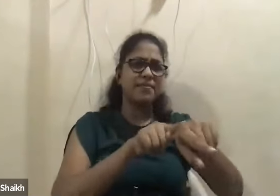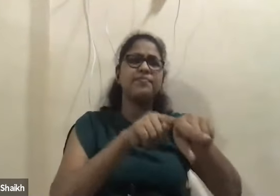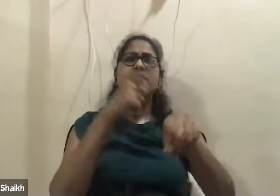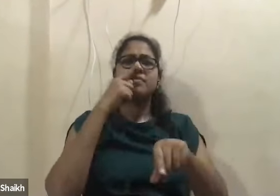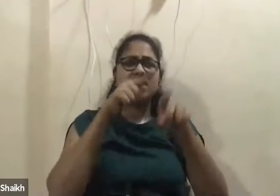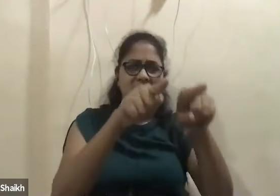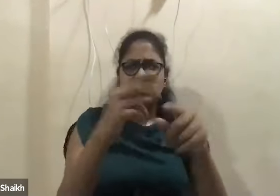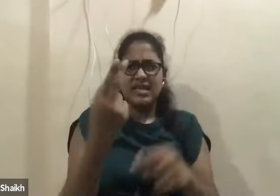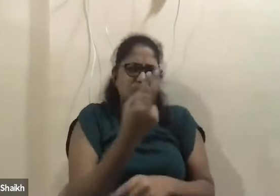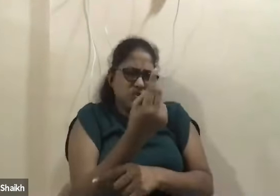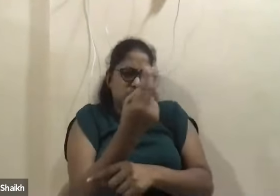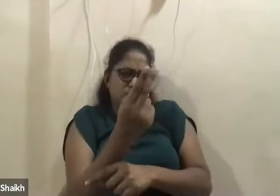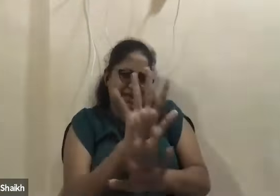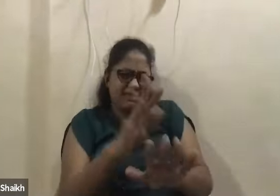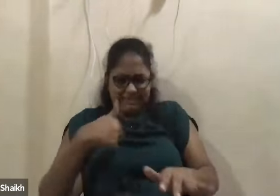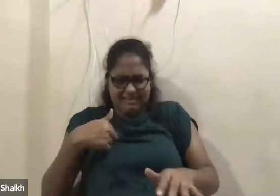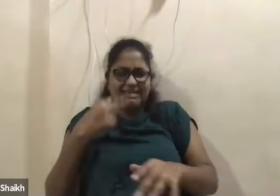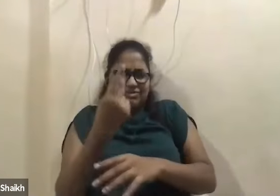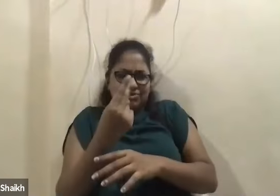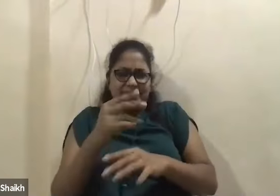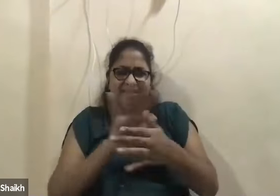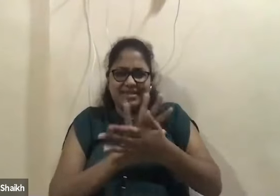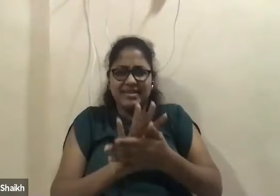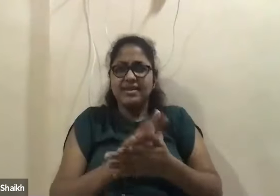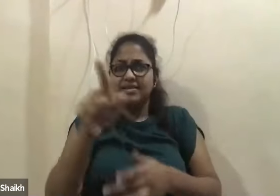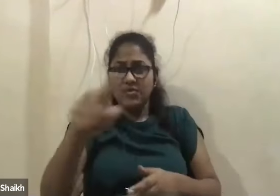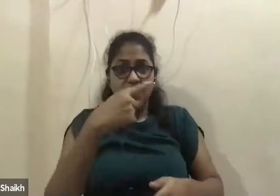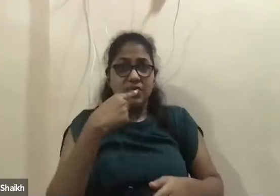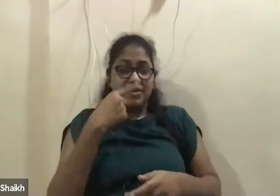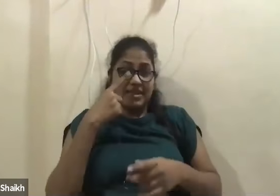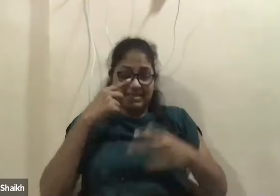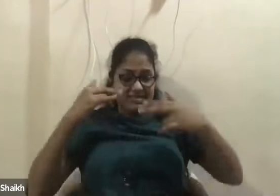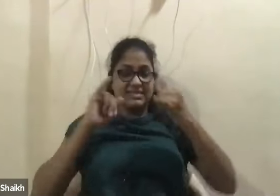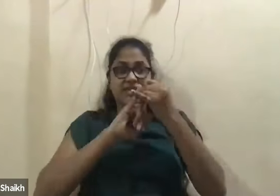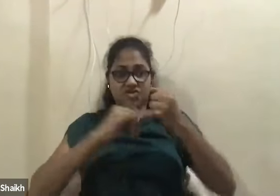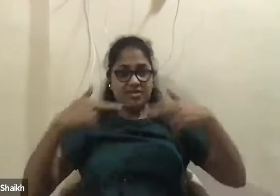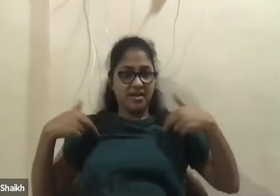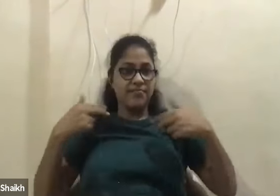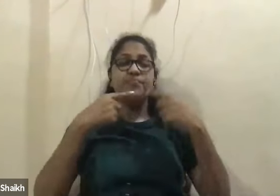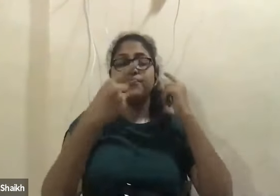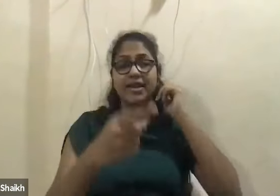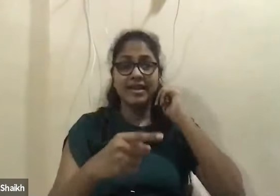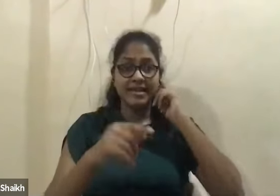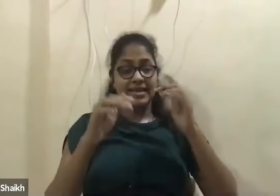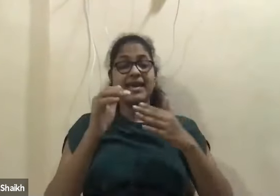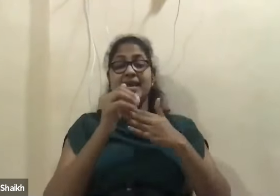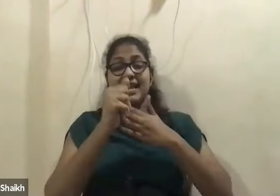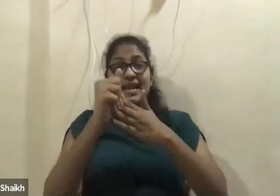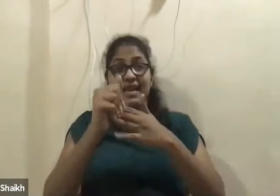minutes. Sorry. So for appointment of guardians, it's under the National Trust for